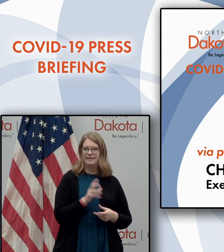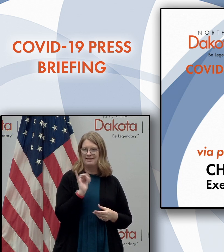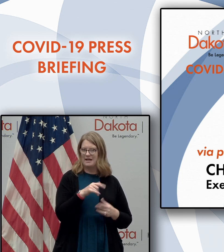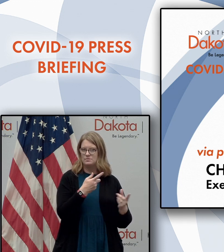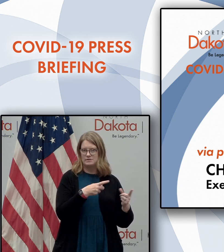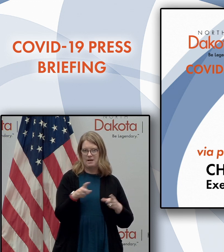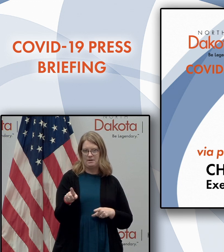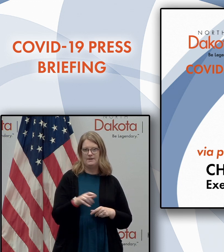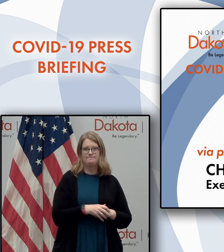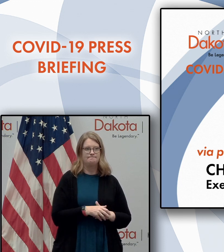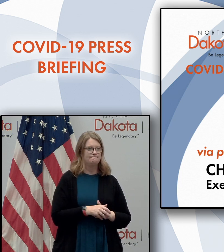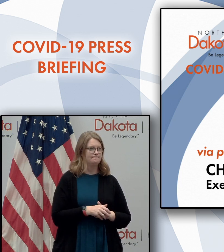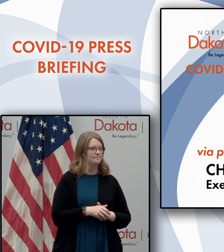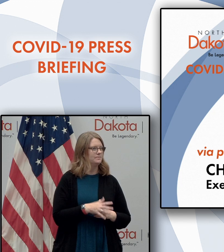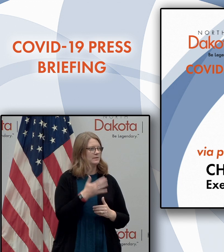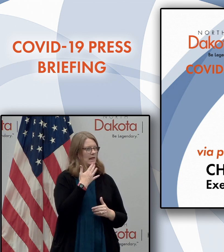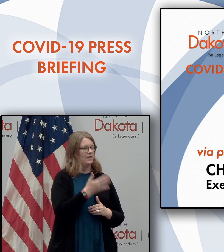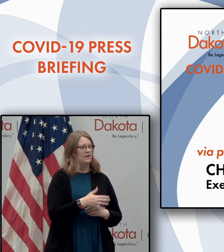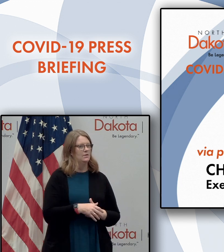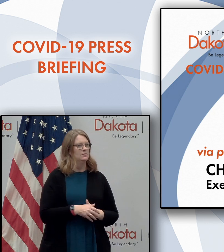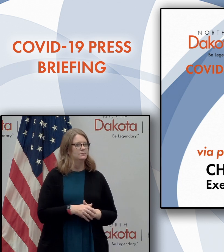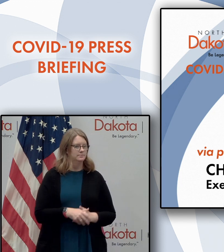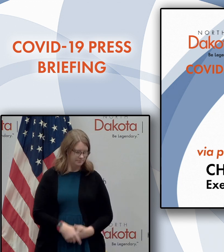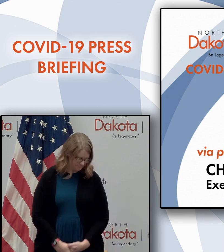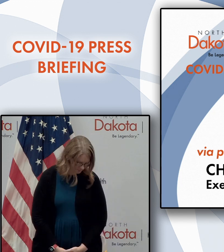on. Thank you.